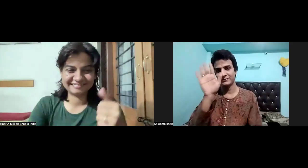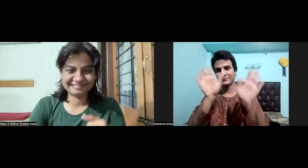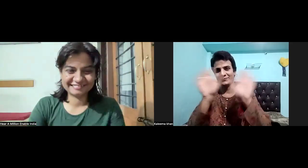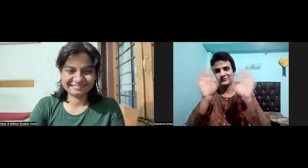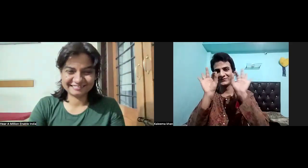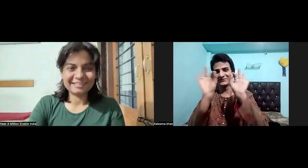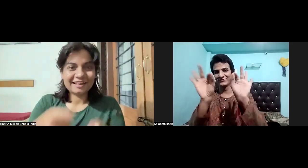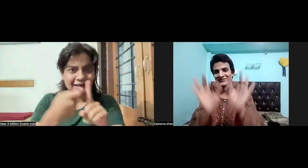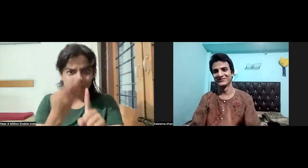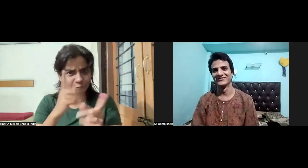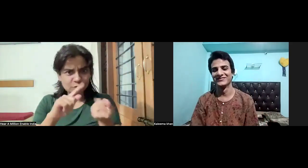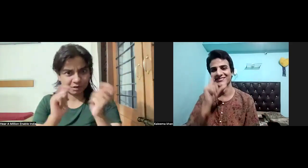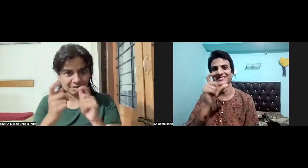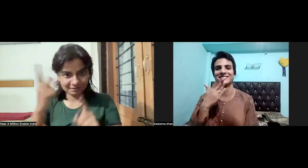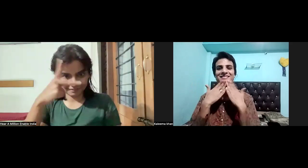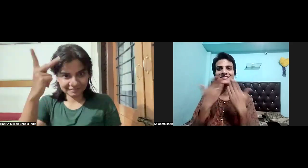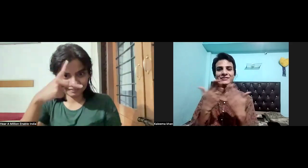Oh, there you are.